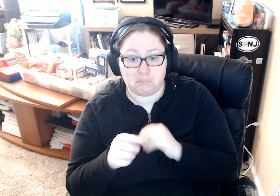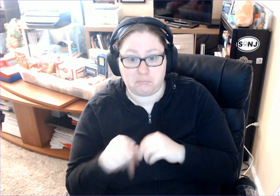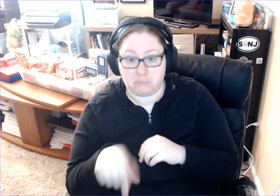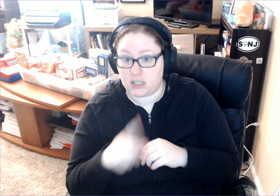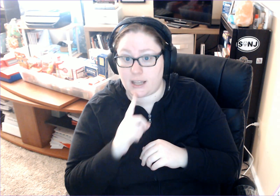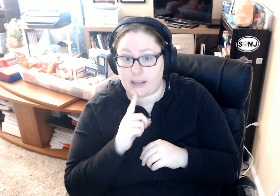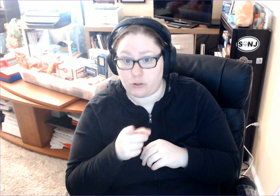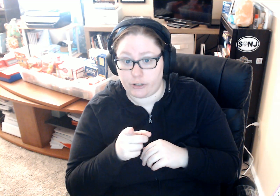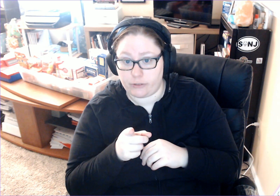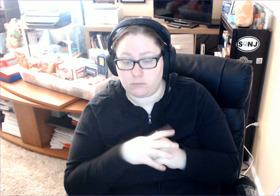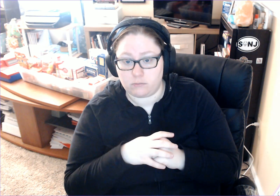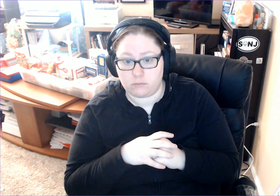that true?